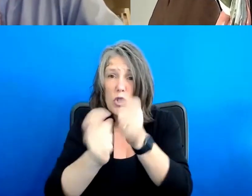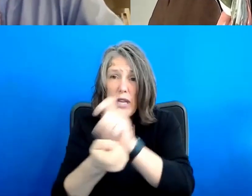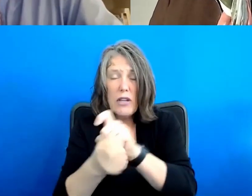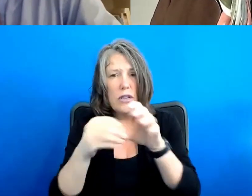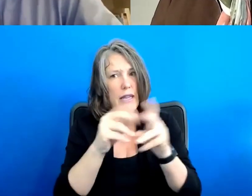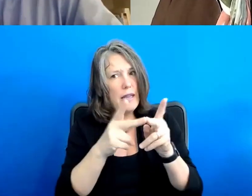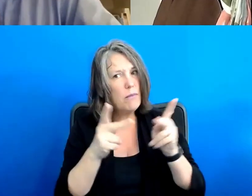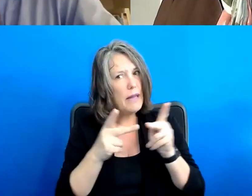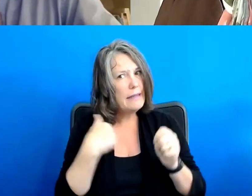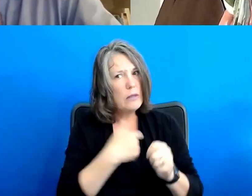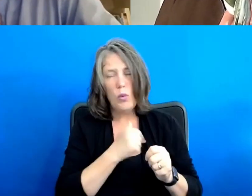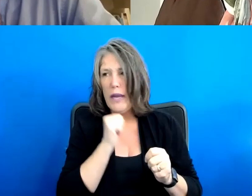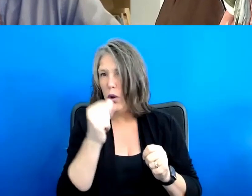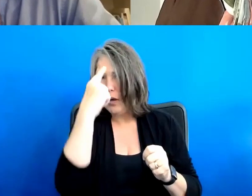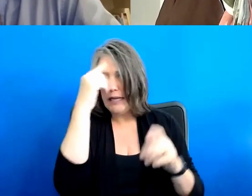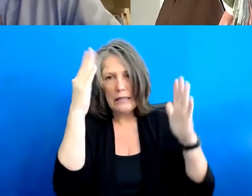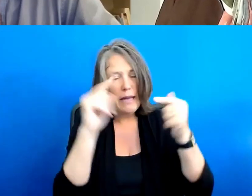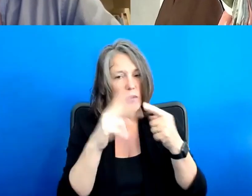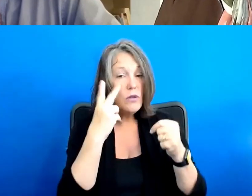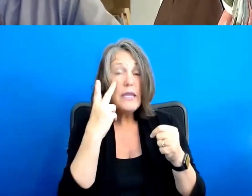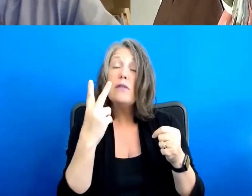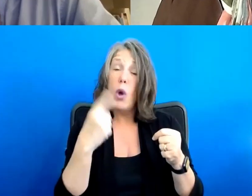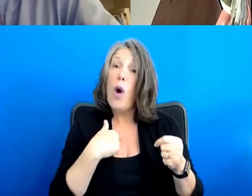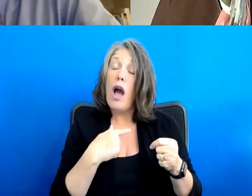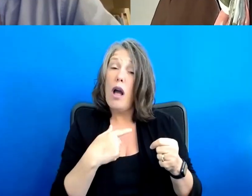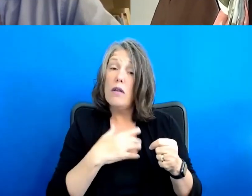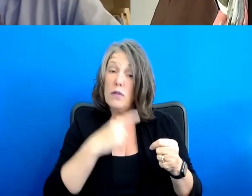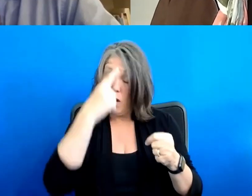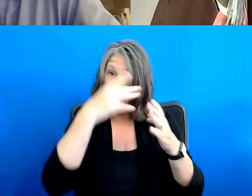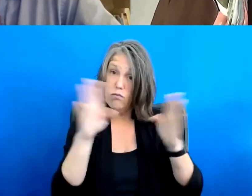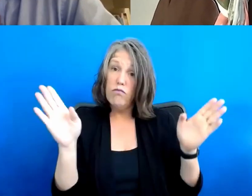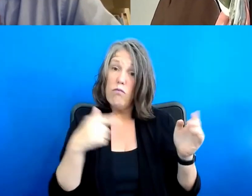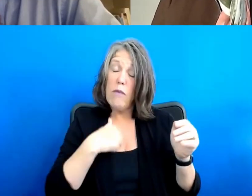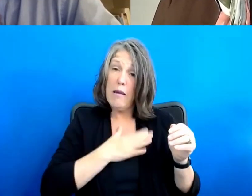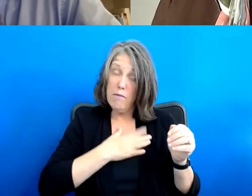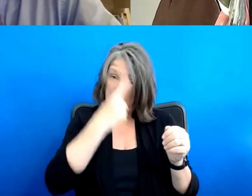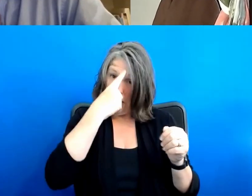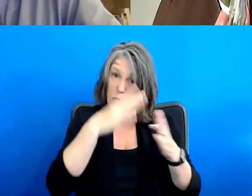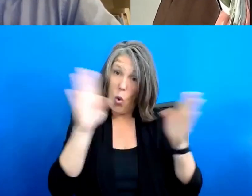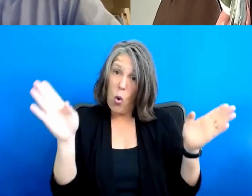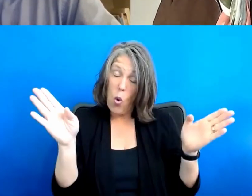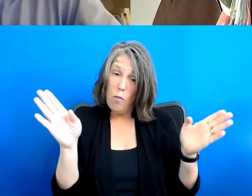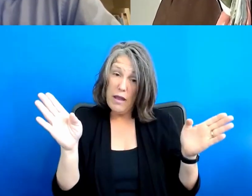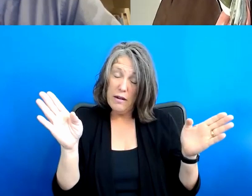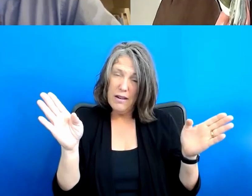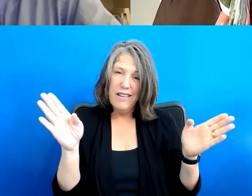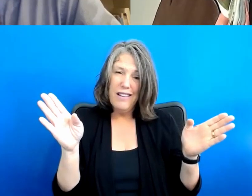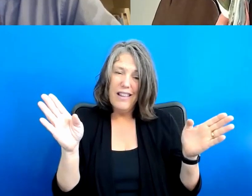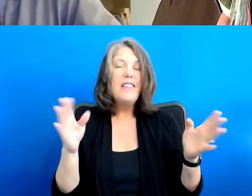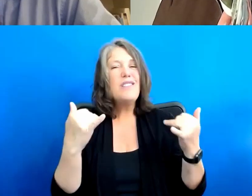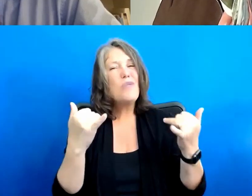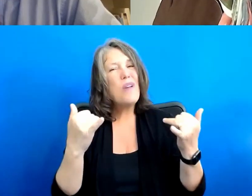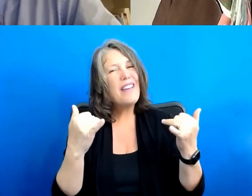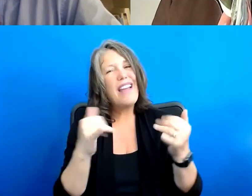happen. So I'm going with an open mind. By the way, it's not possible right now because there's a 2-week